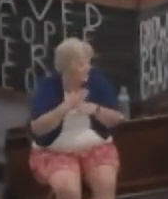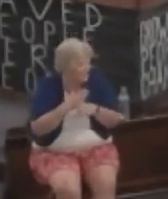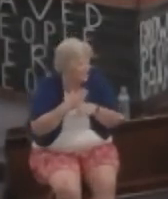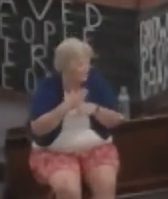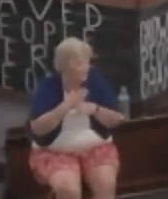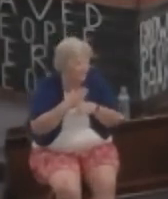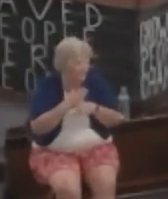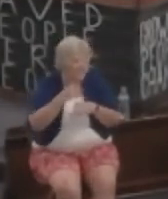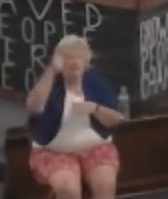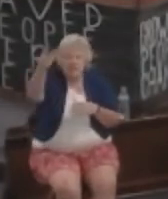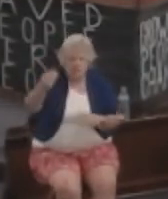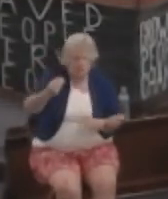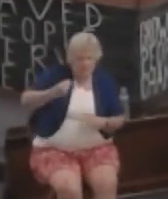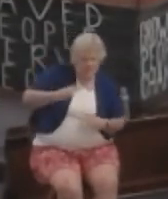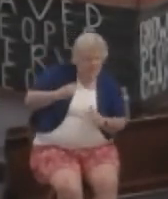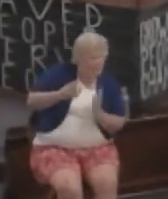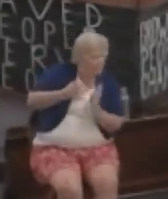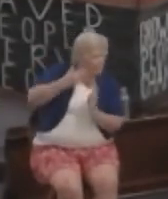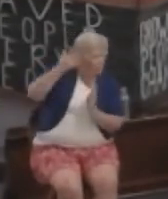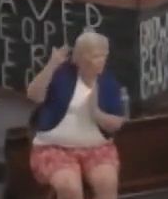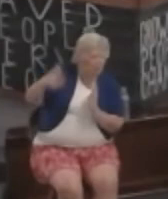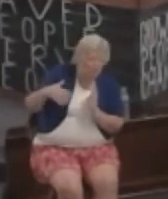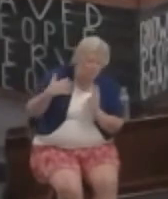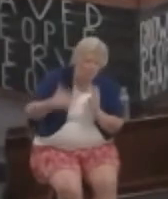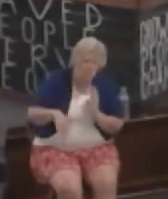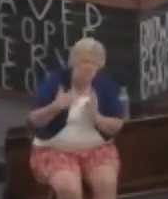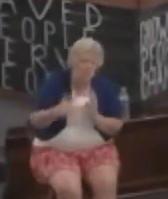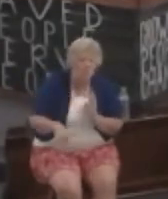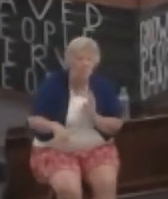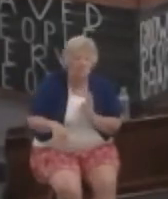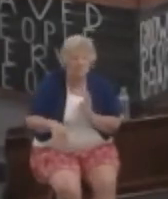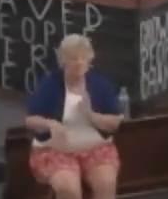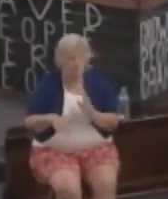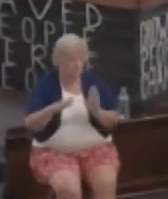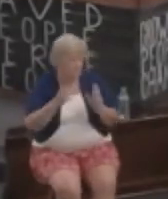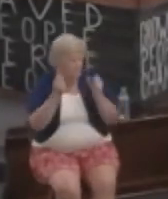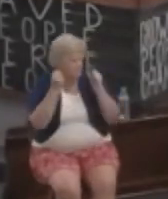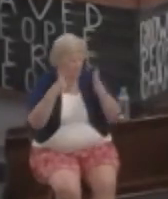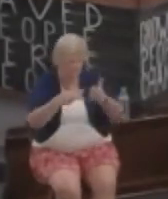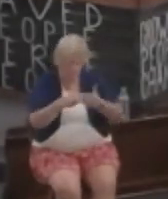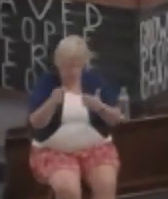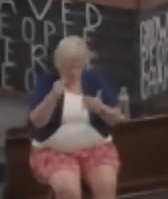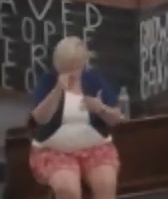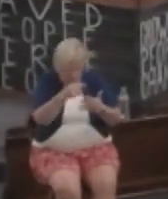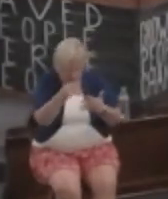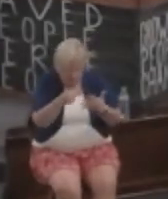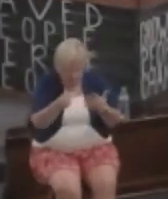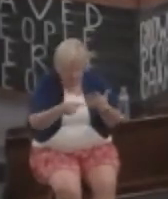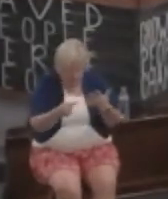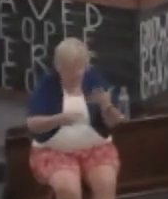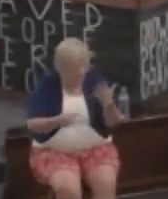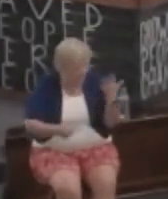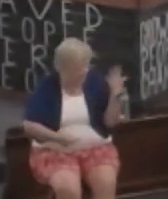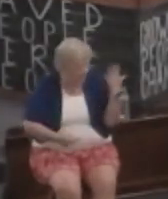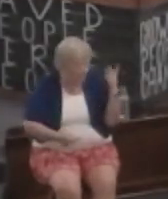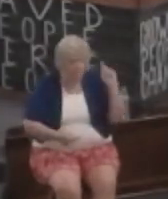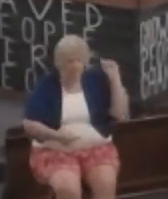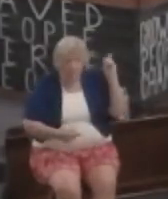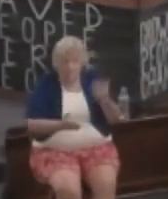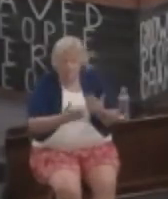We will share in His glory. Listen, there are a lot of verses that I could have picked out for this. This one was